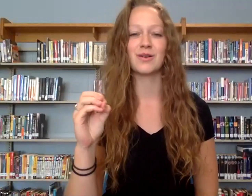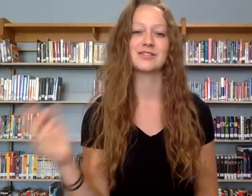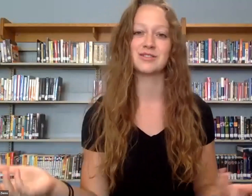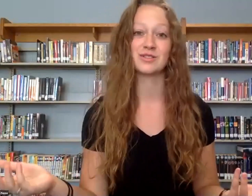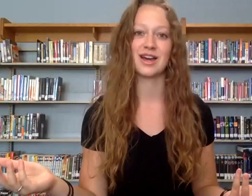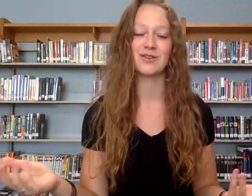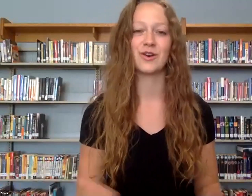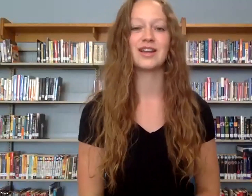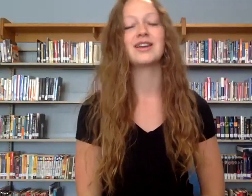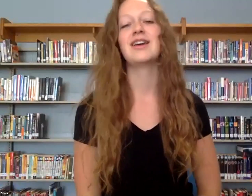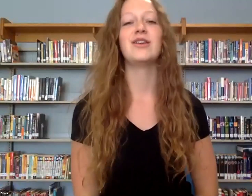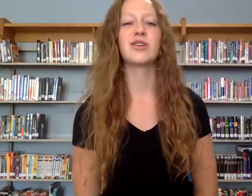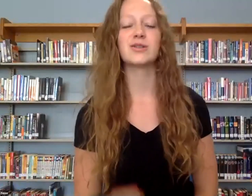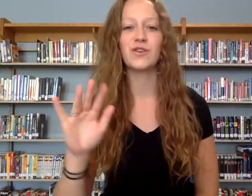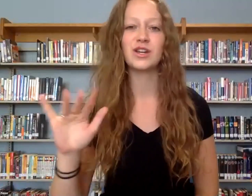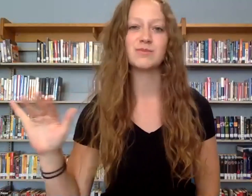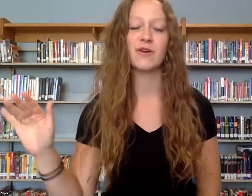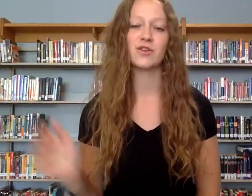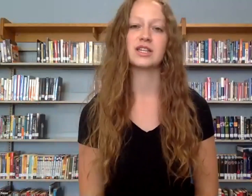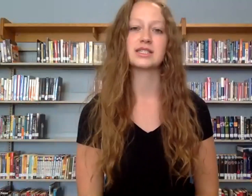there's no sign for it. And you can also finger spell for things like